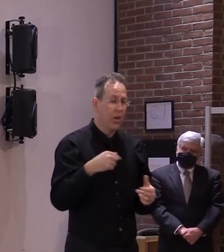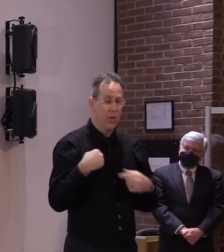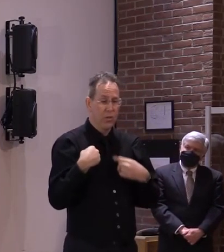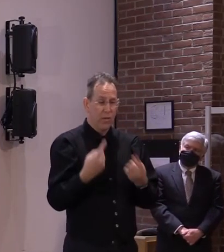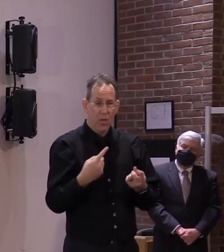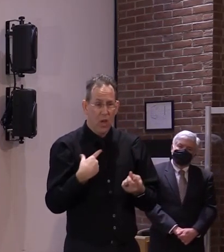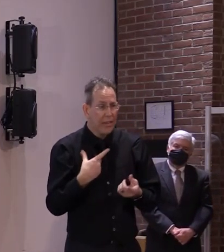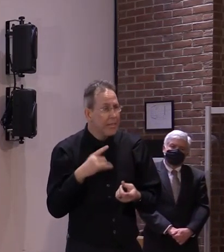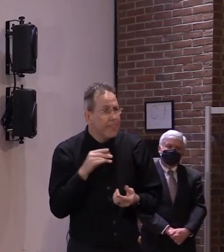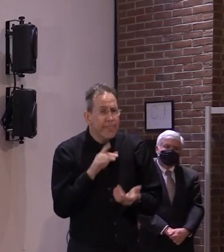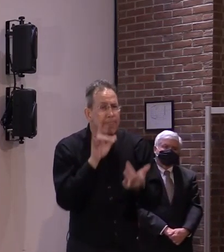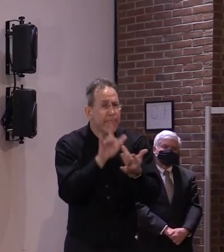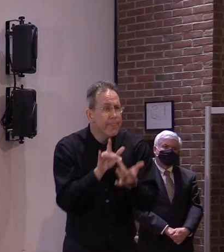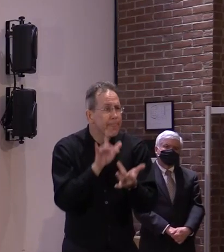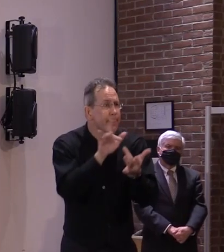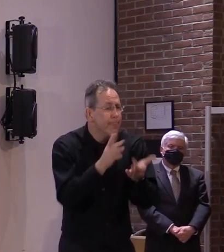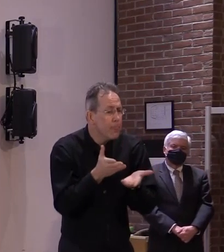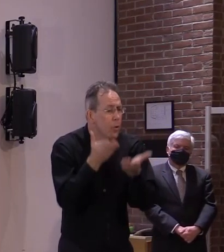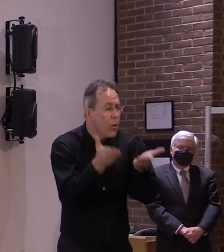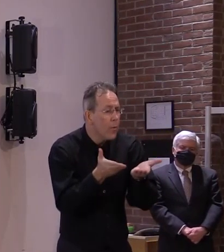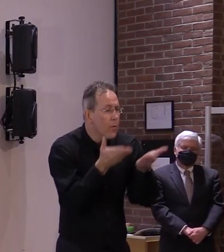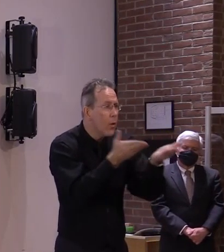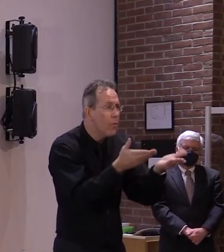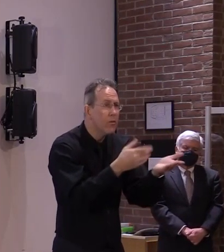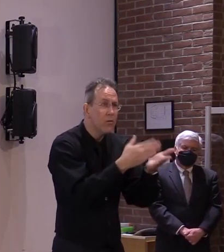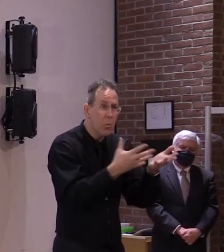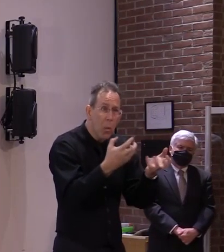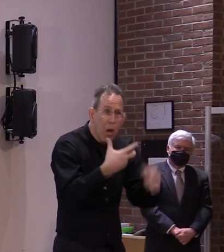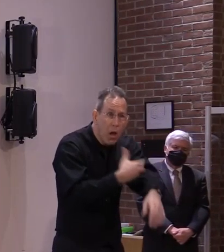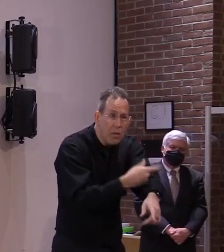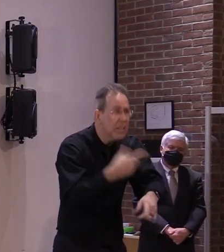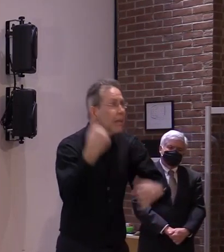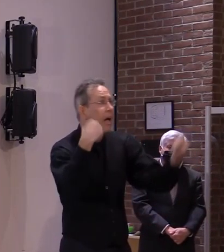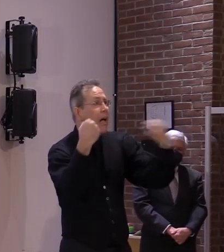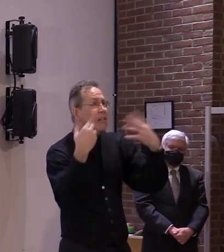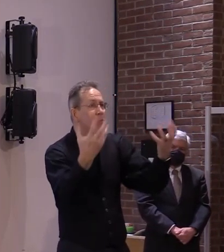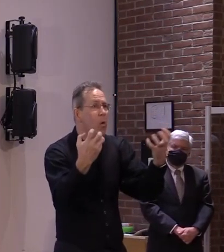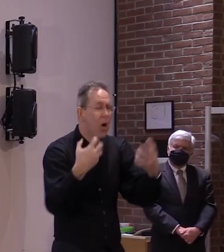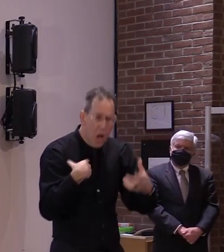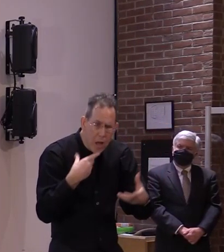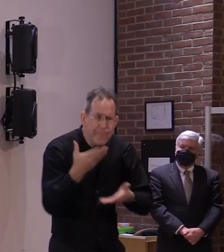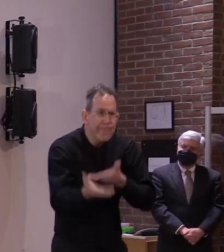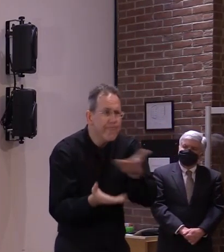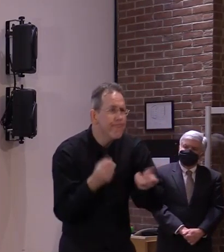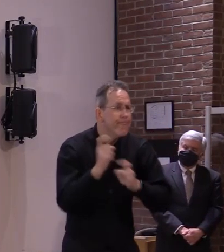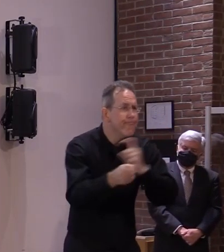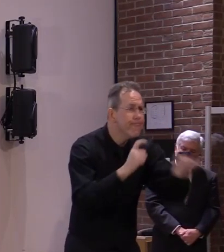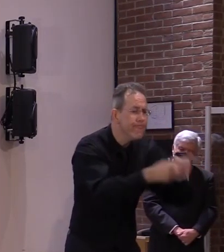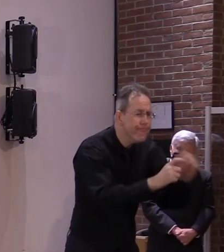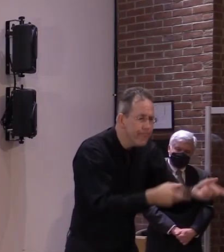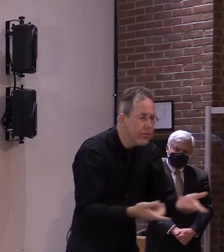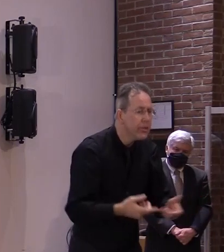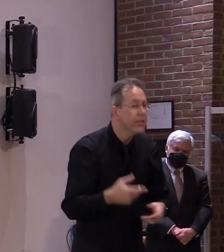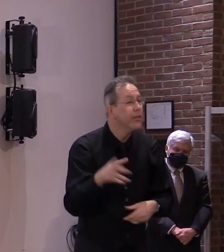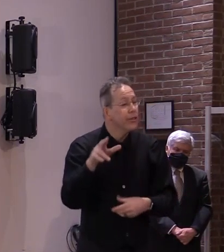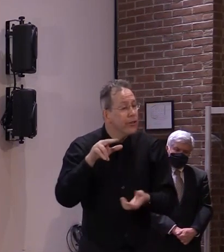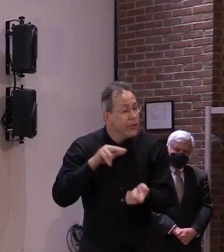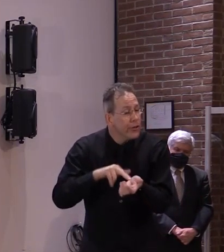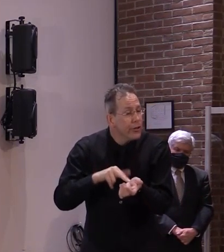about residents of long-term care facilities, the healthcare workforce, or older Vermonters living in our